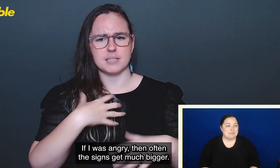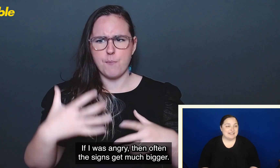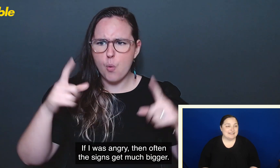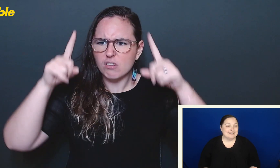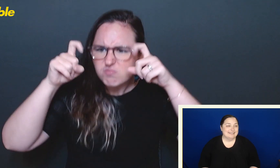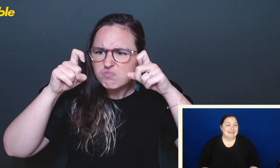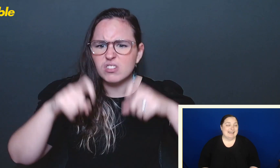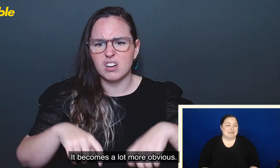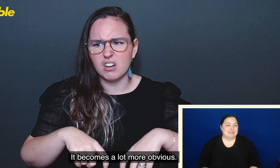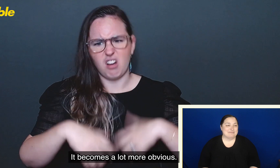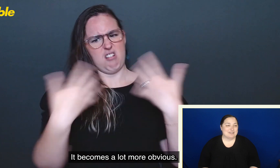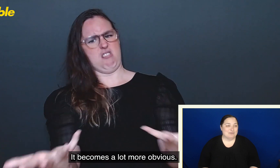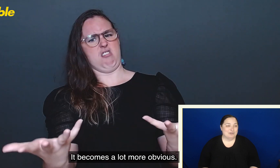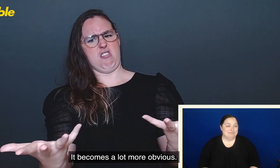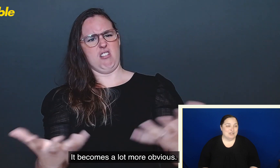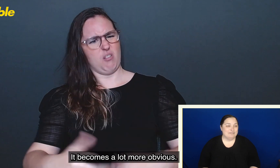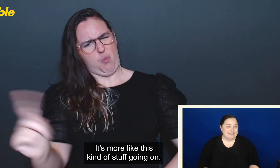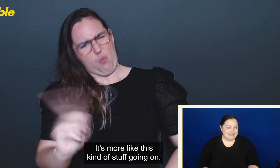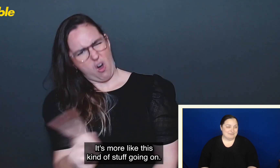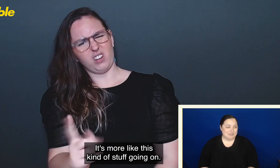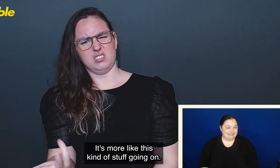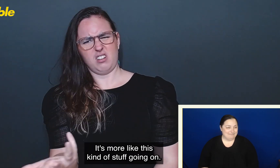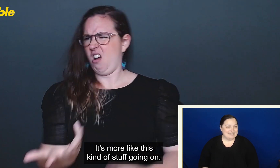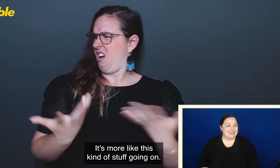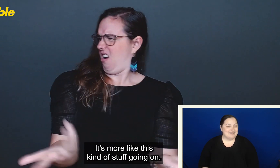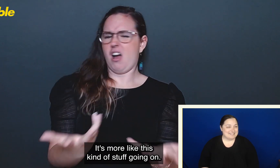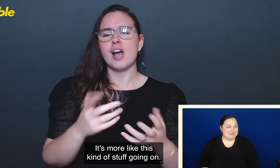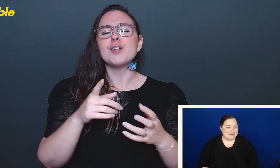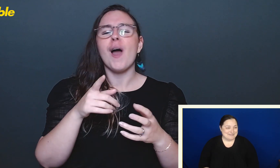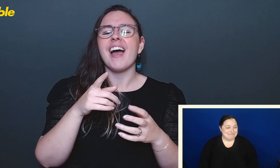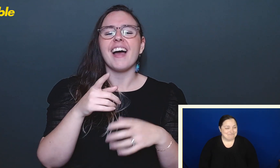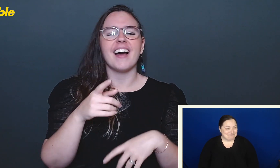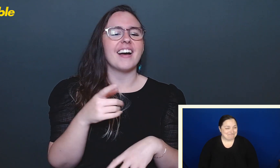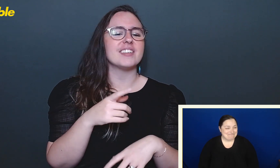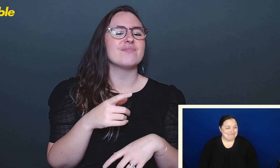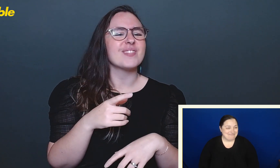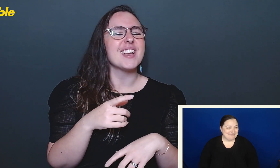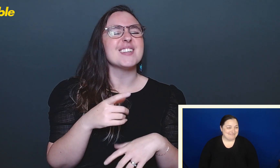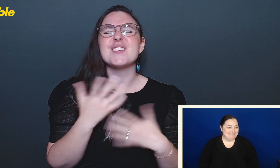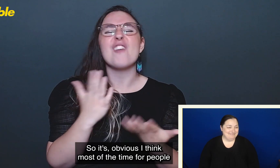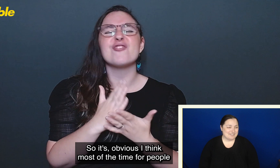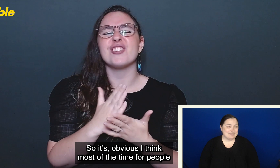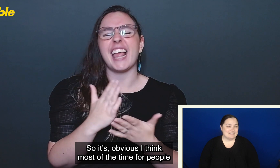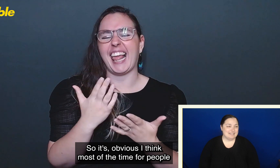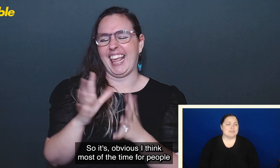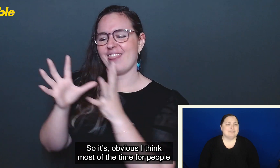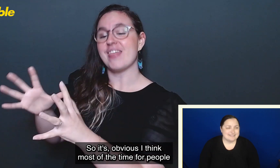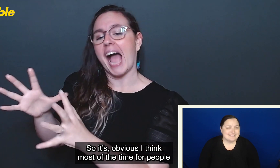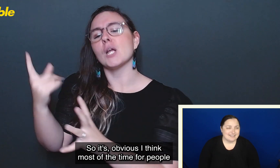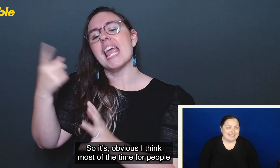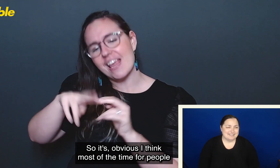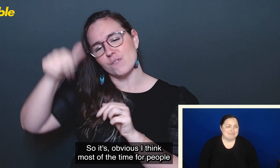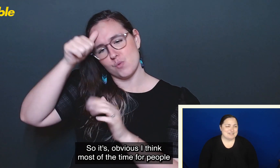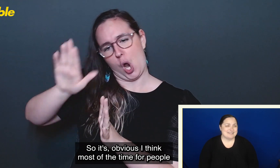much bigger, becomes a lot more obvious. It's more like this kind of stuff going on. So it's